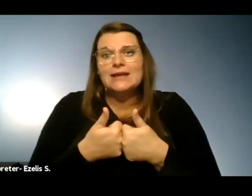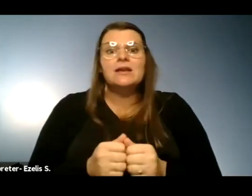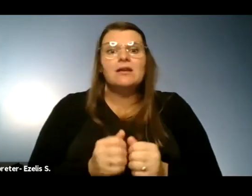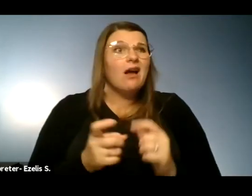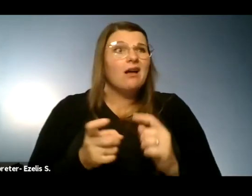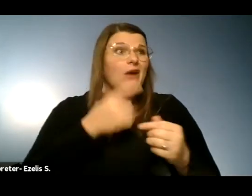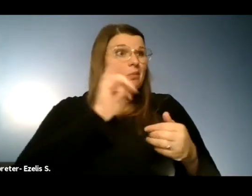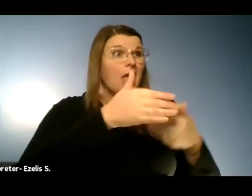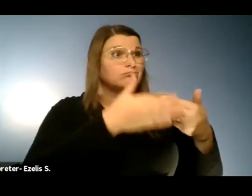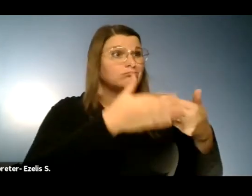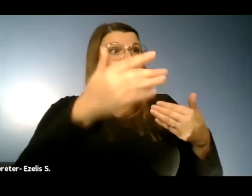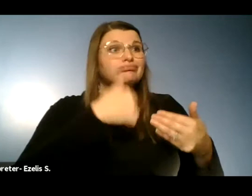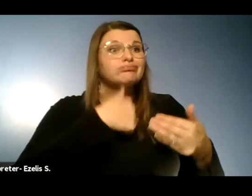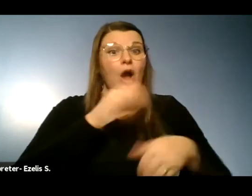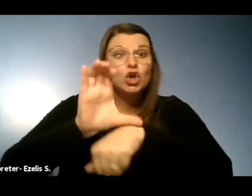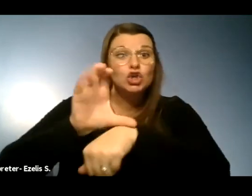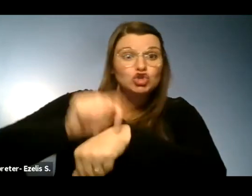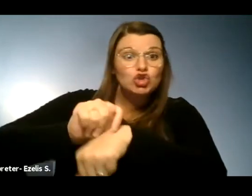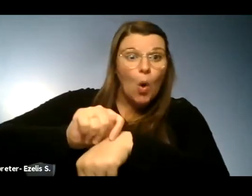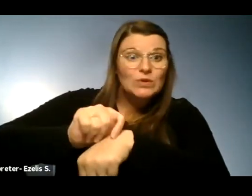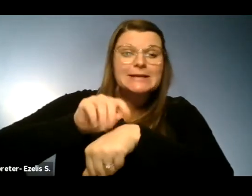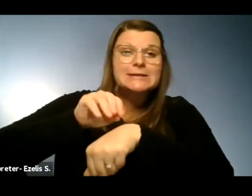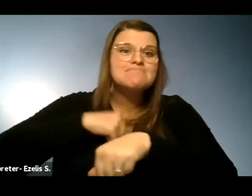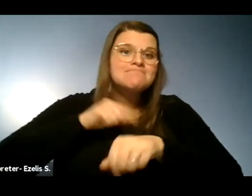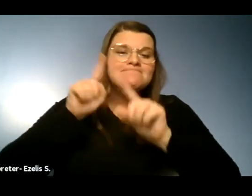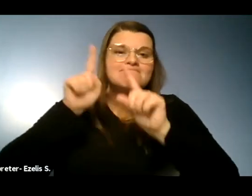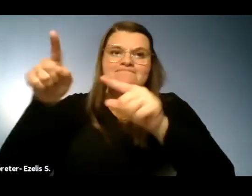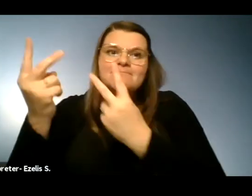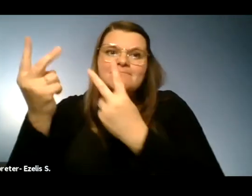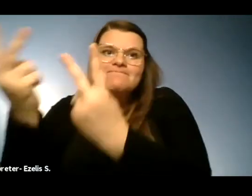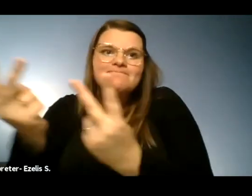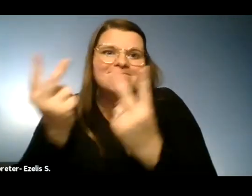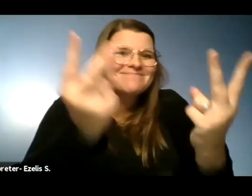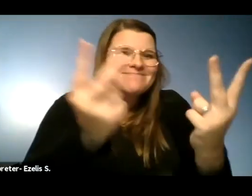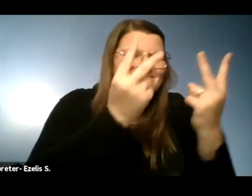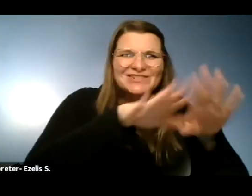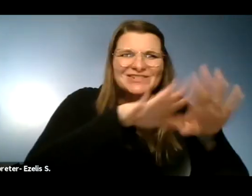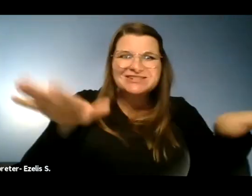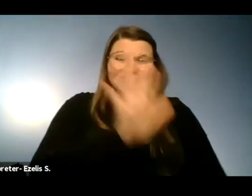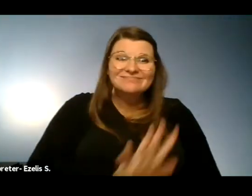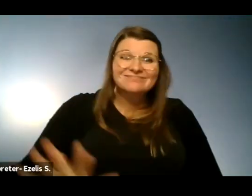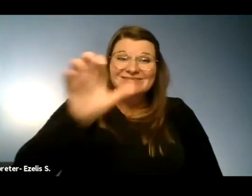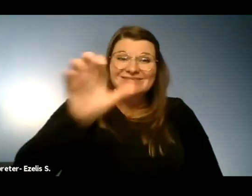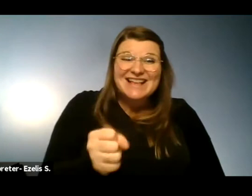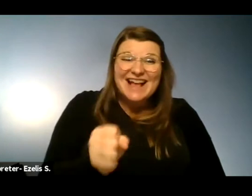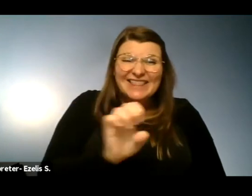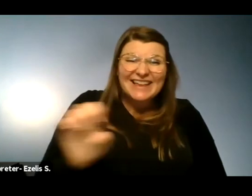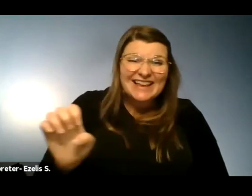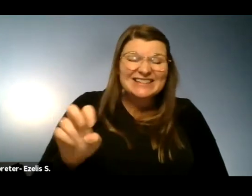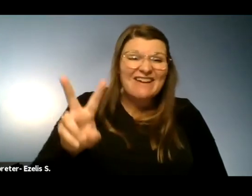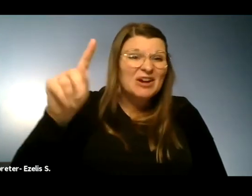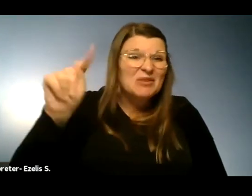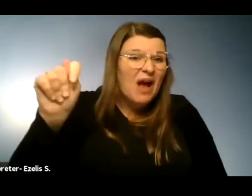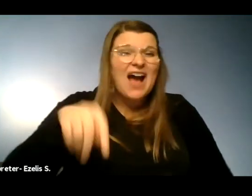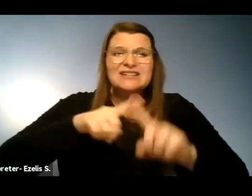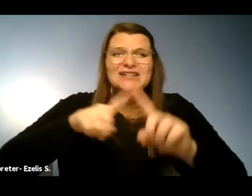there, I went into consulting and went out and visited children all over the Southeast Vermont in different public school